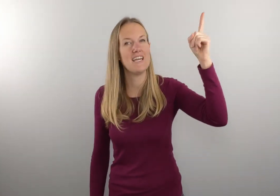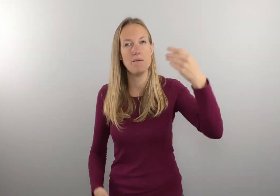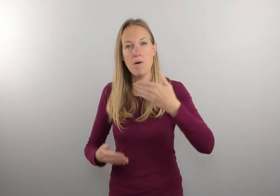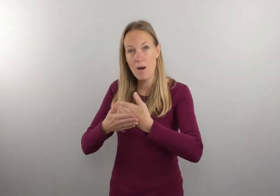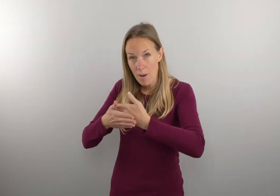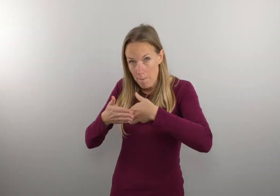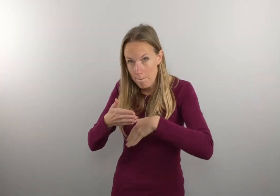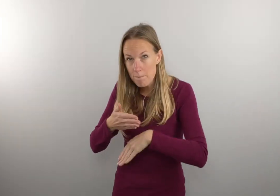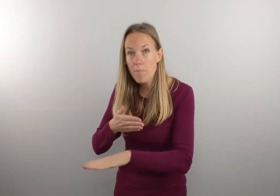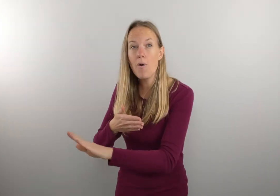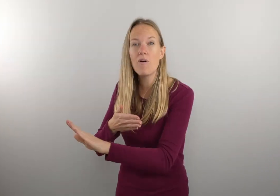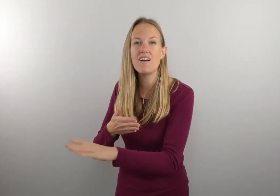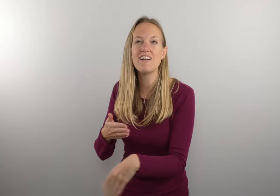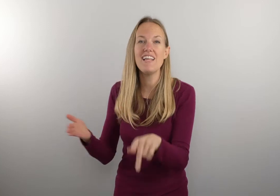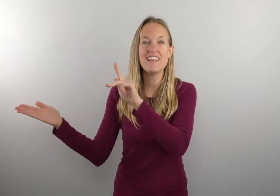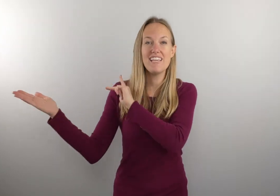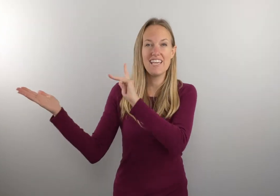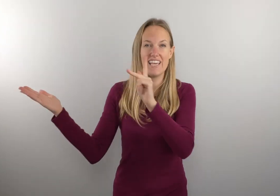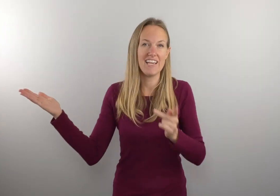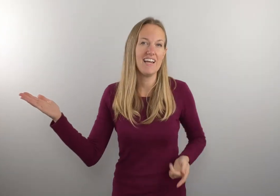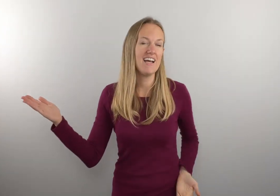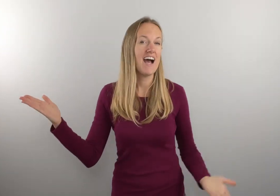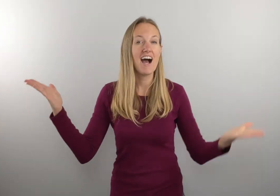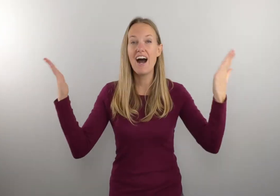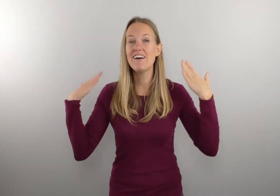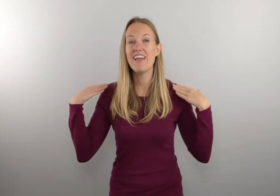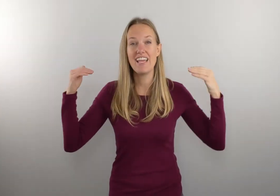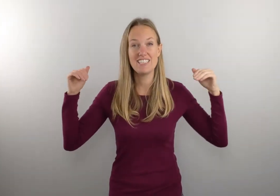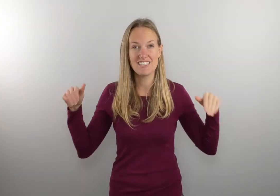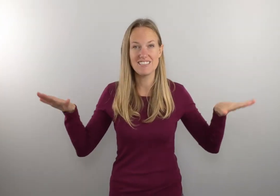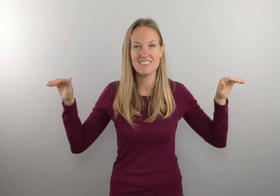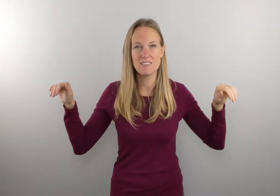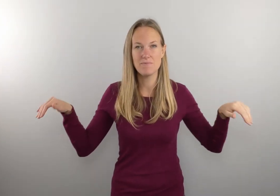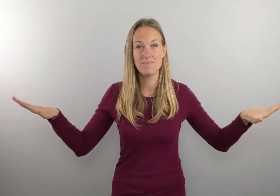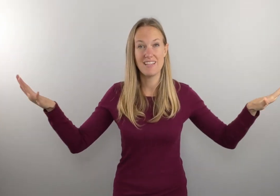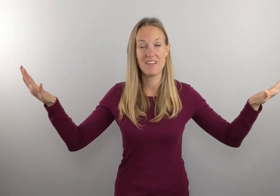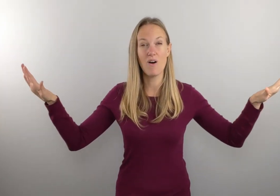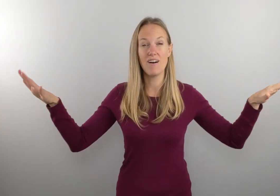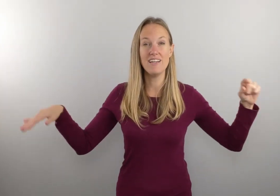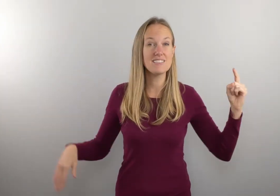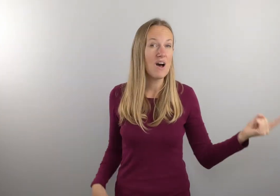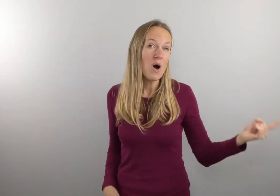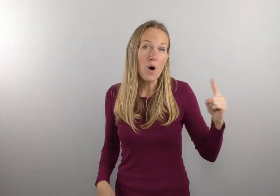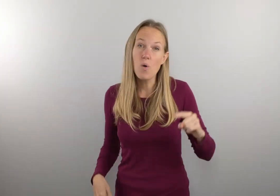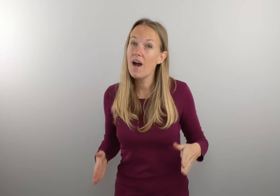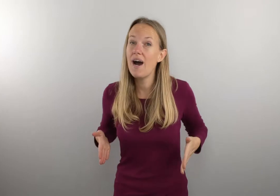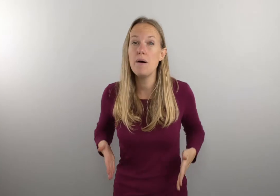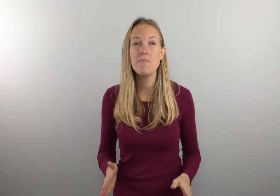him, born the King of angels. And the chorus, oh come,